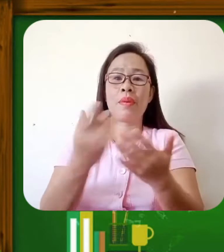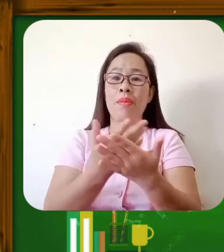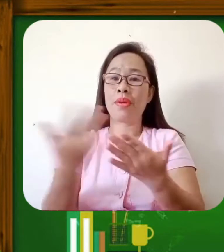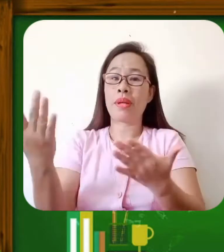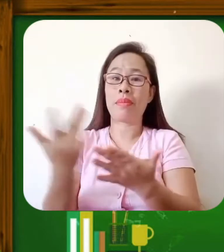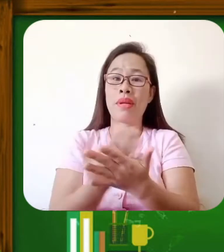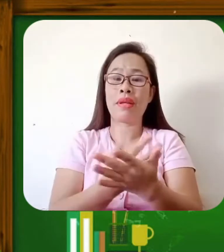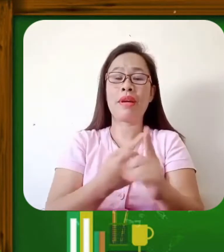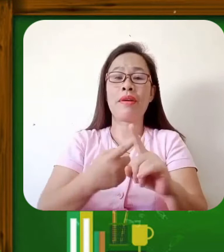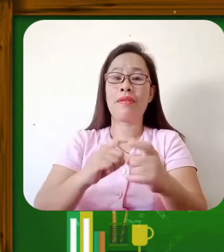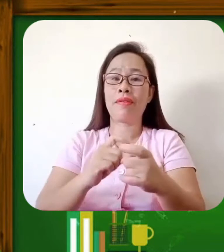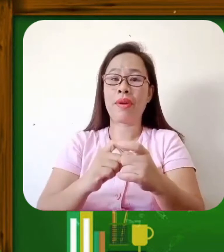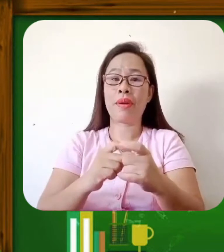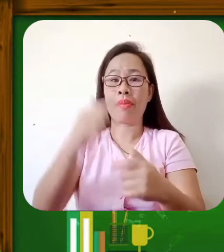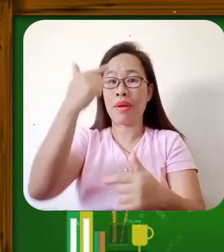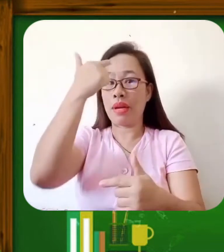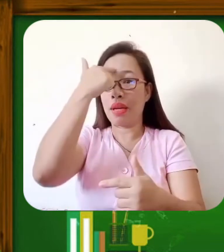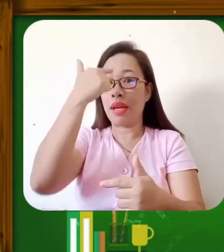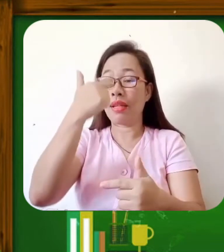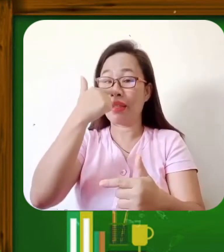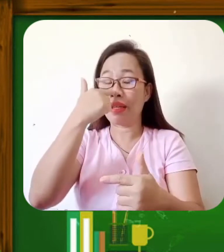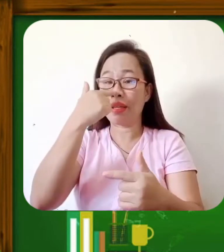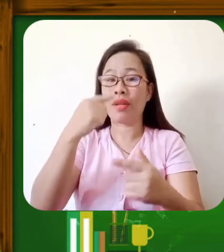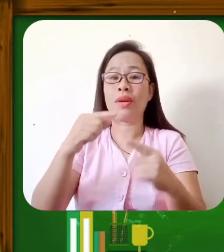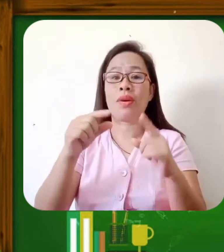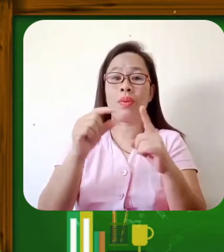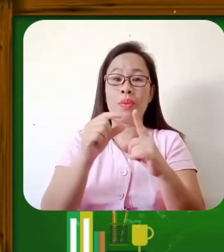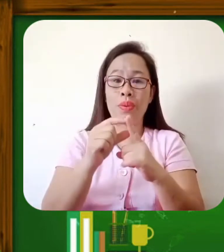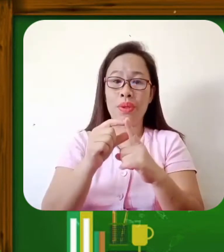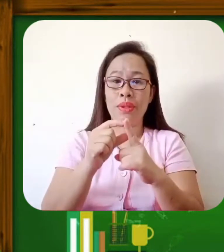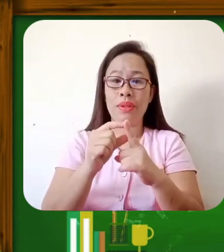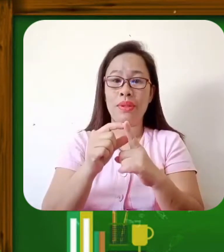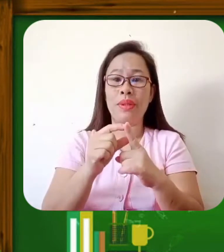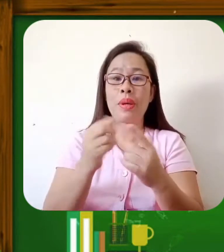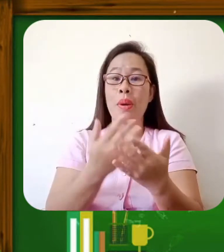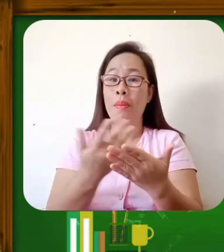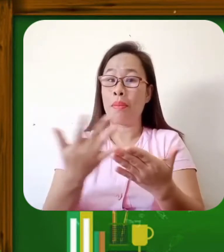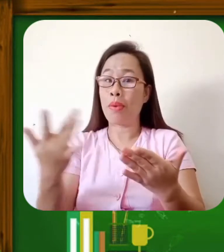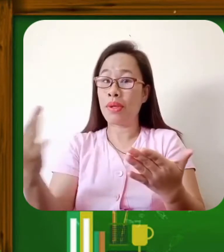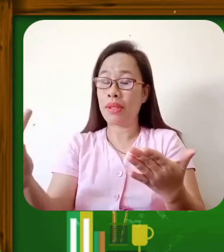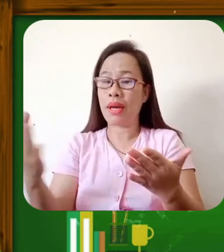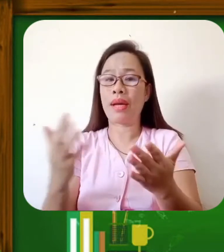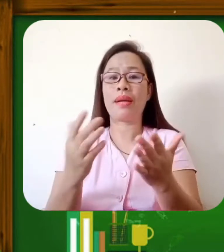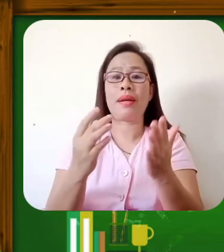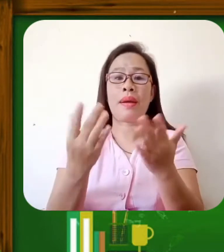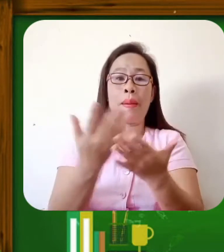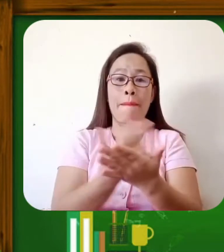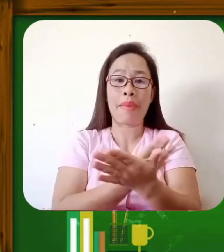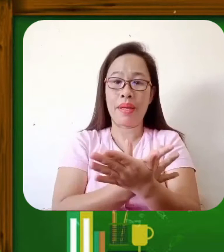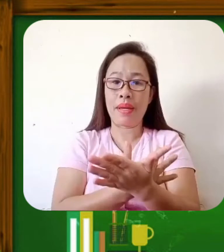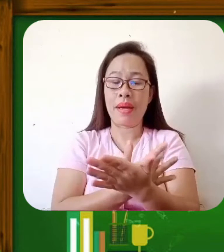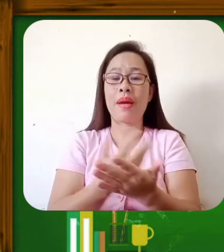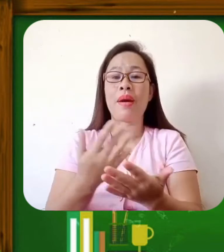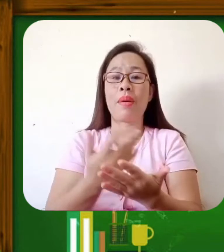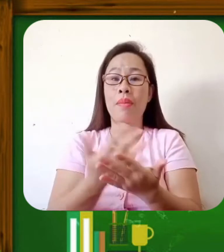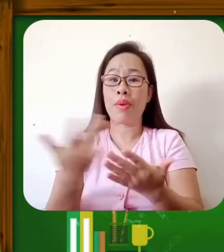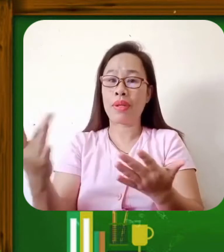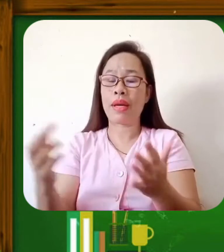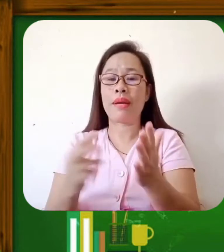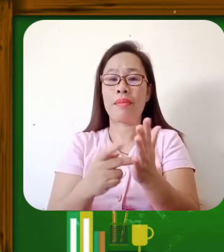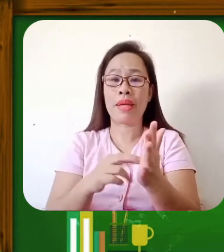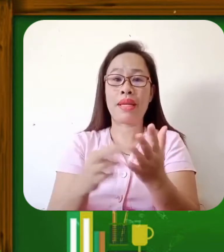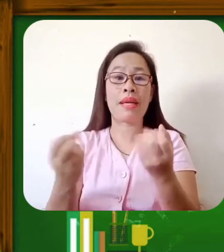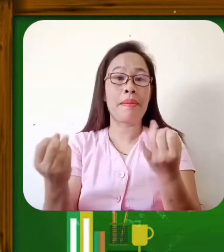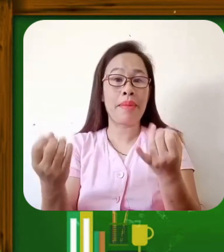Multimedia comes from the two Latin roots, multi and media. Multi means several or